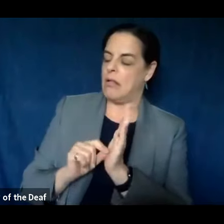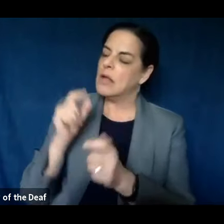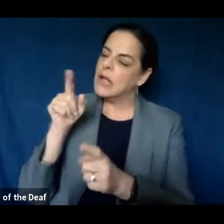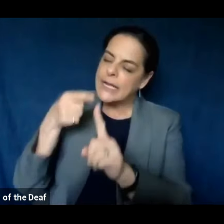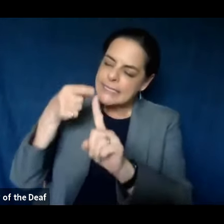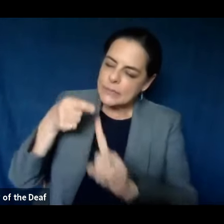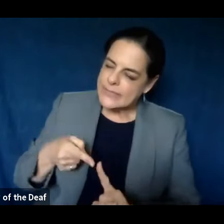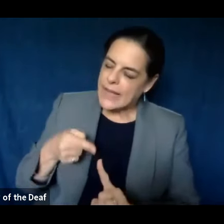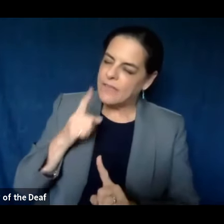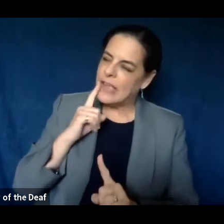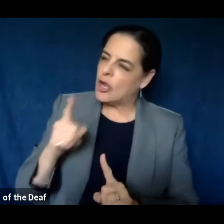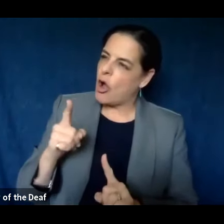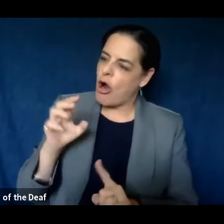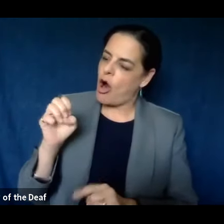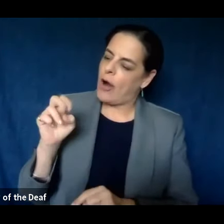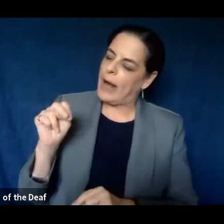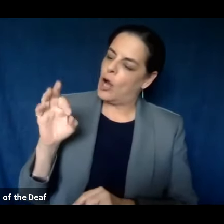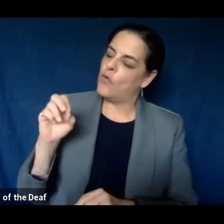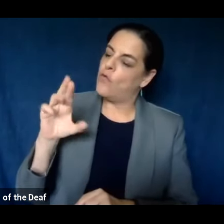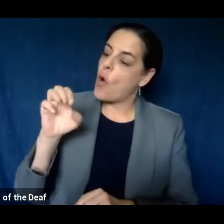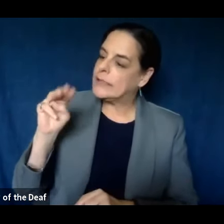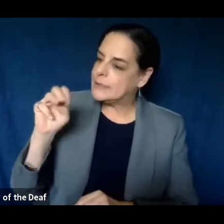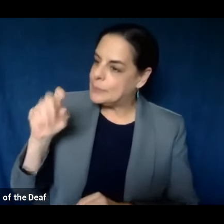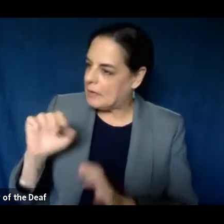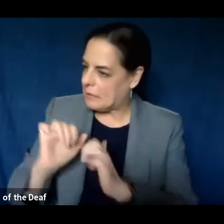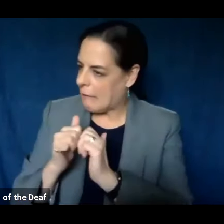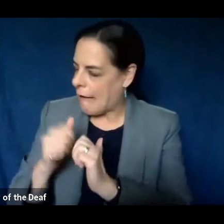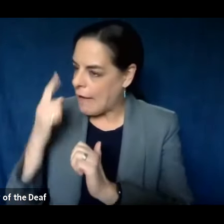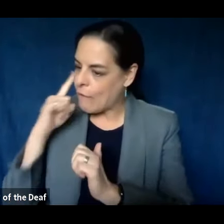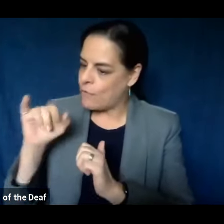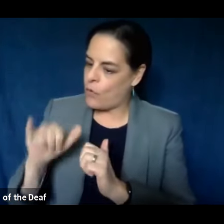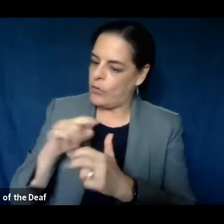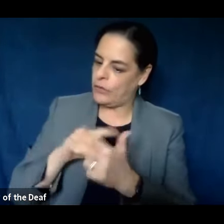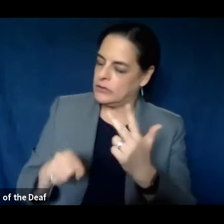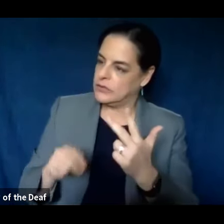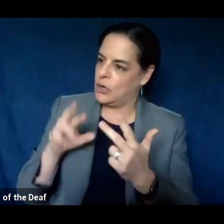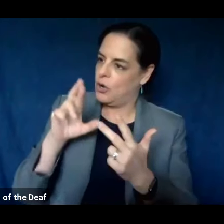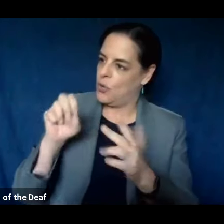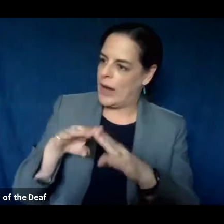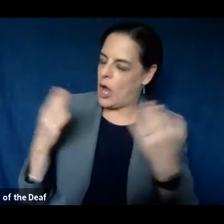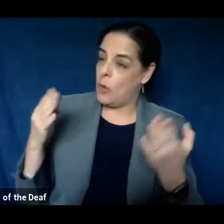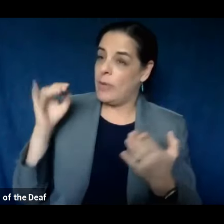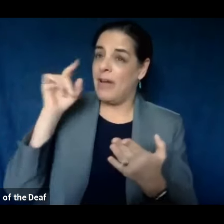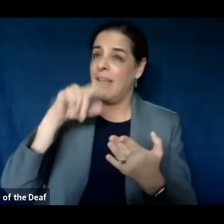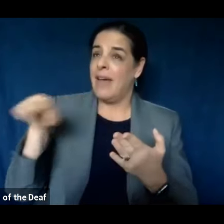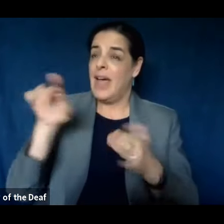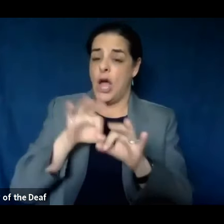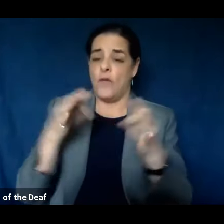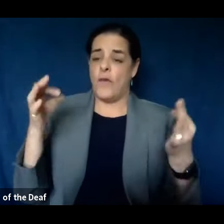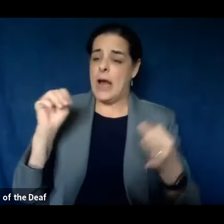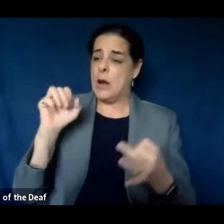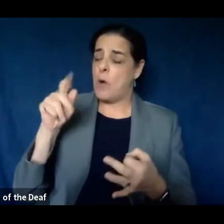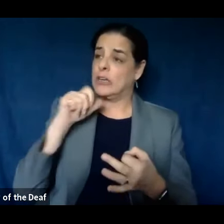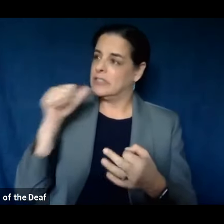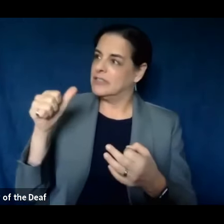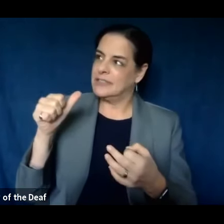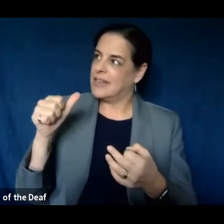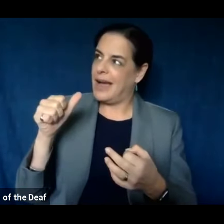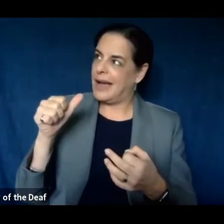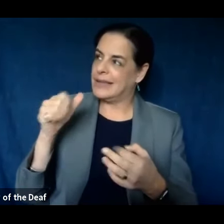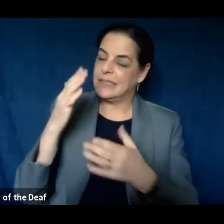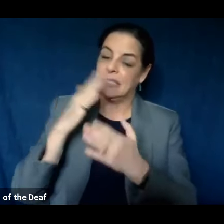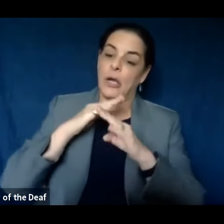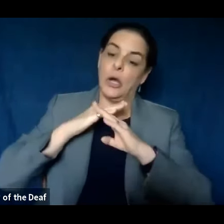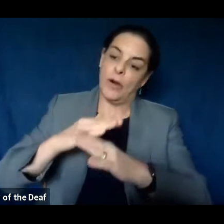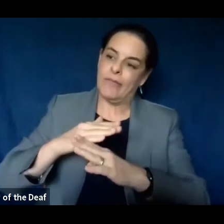are the enforcement measures for the phased reopening rules? The free market did not stop many businesses from trying to conduct themselves as